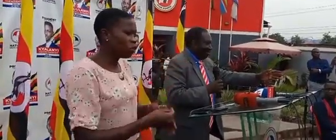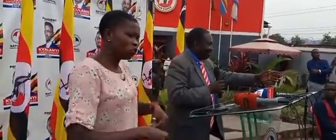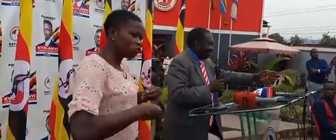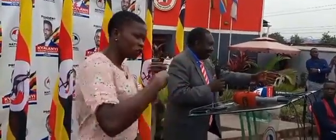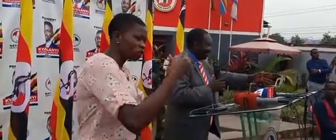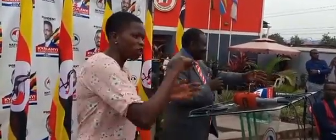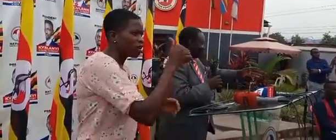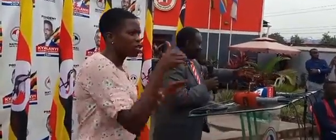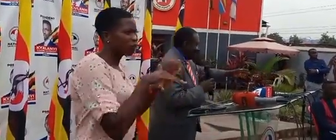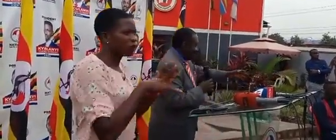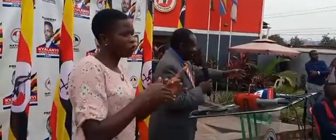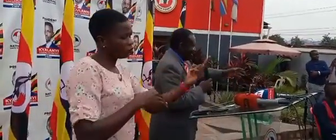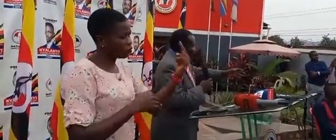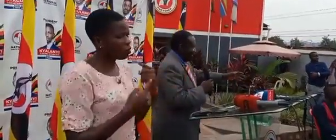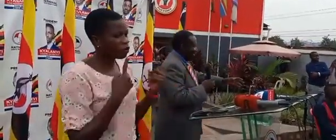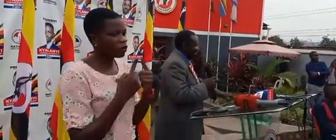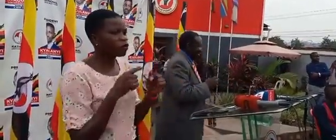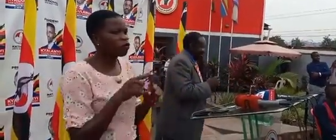n'omunamasaka